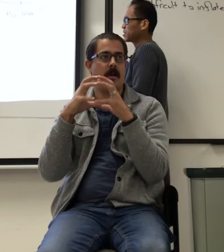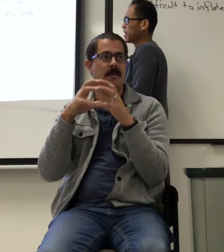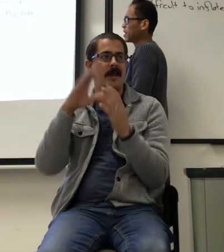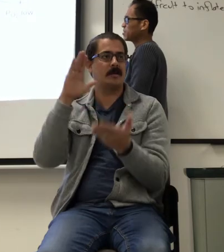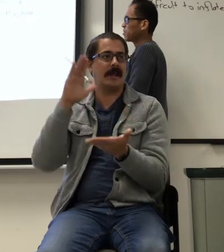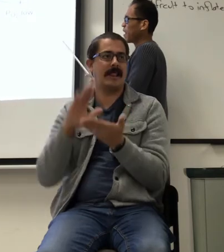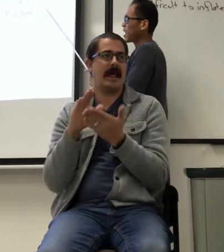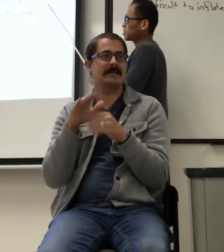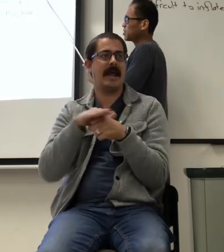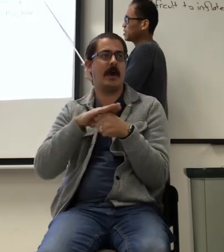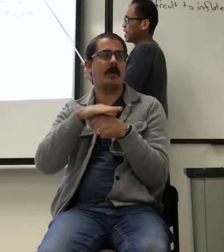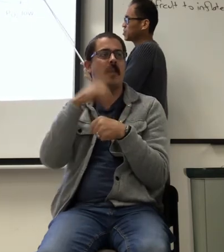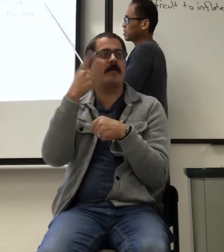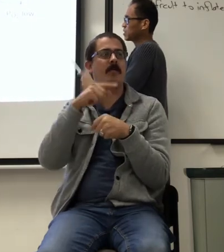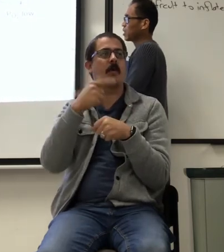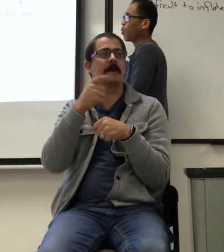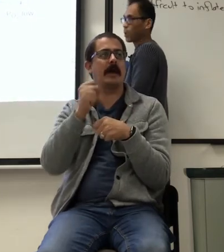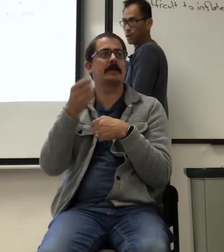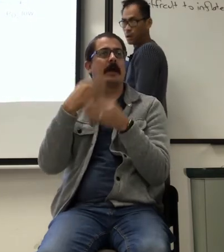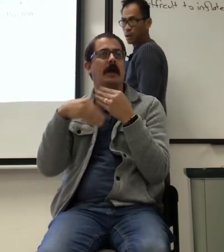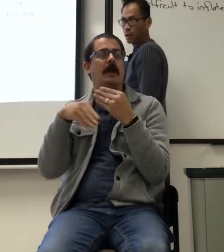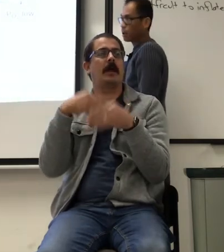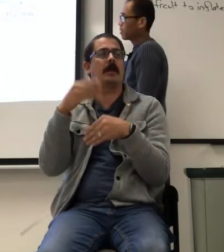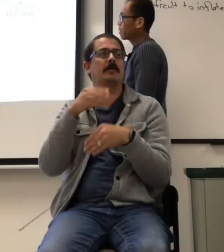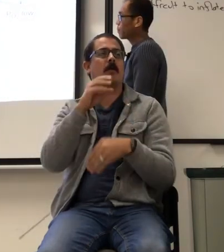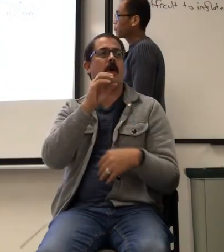gas exchange, so the oxygen tension is lower.